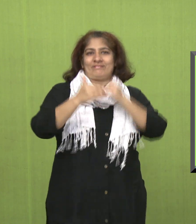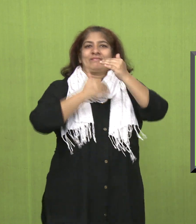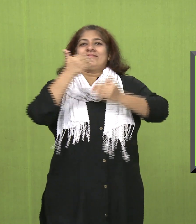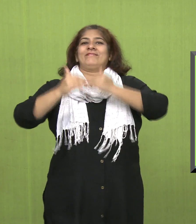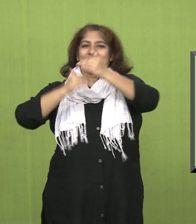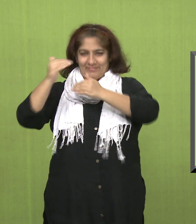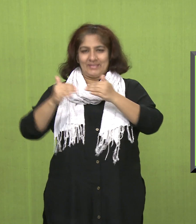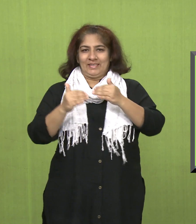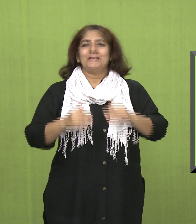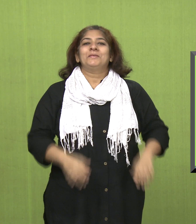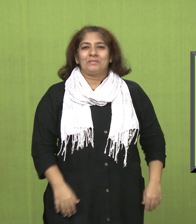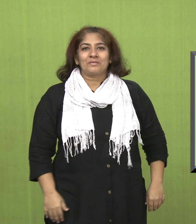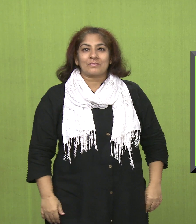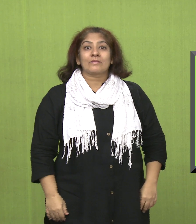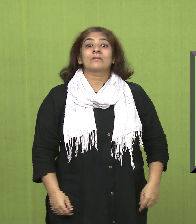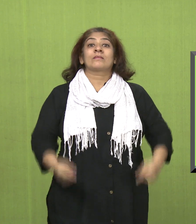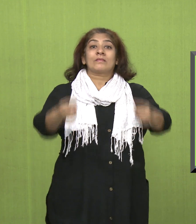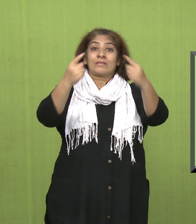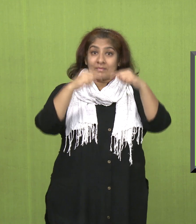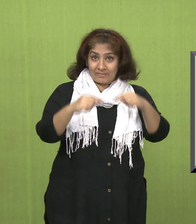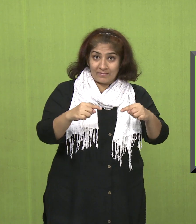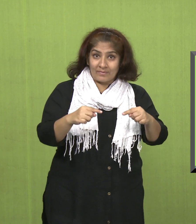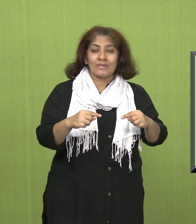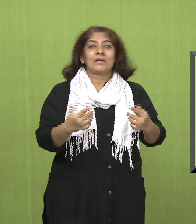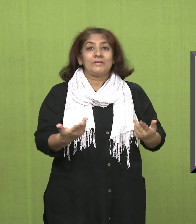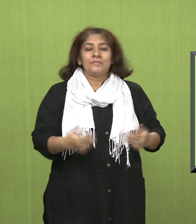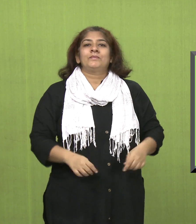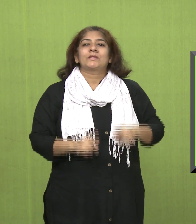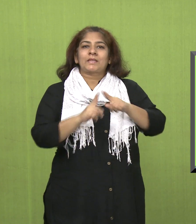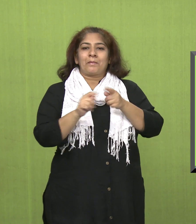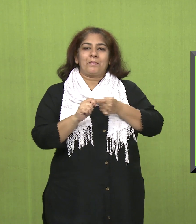your expectation. So, to increase the performance,